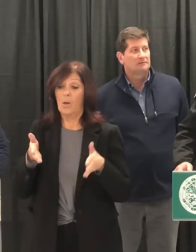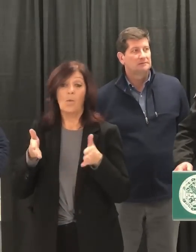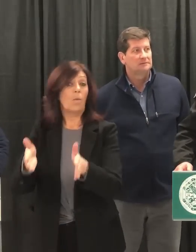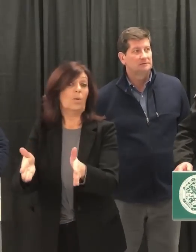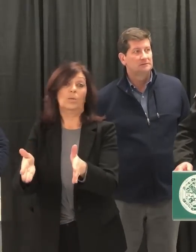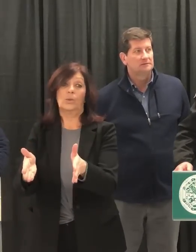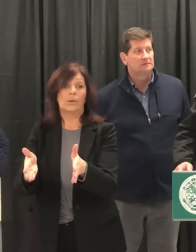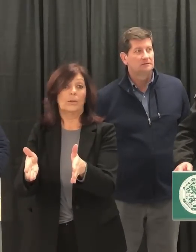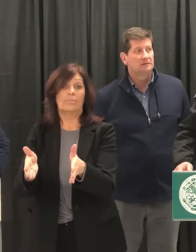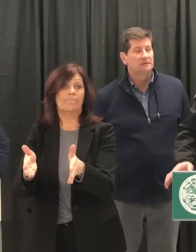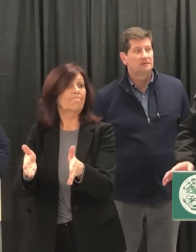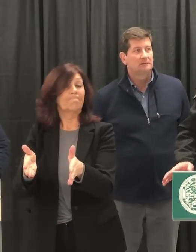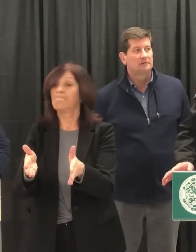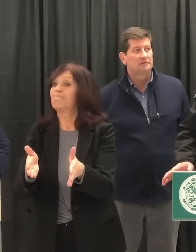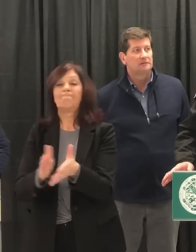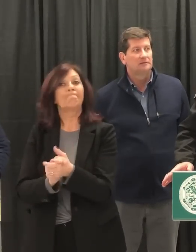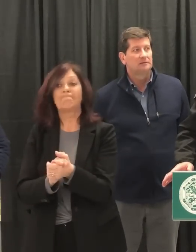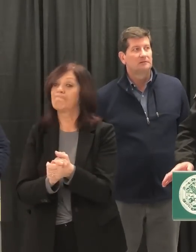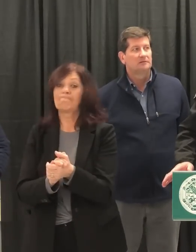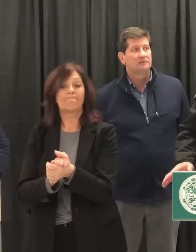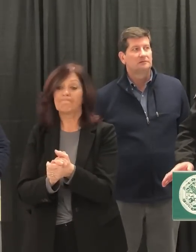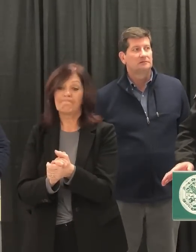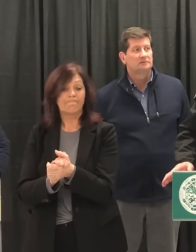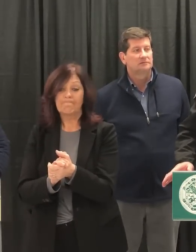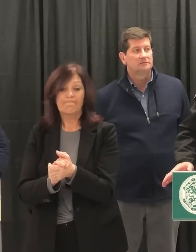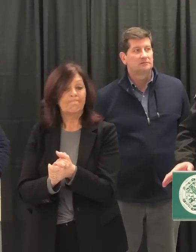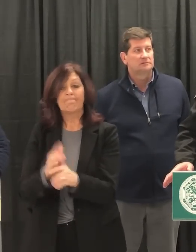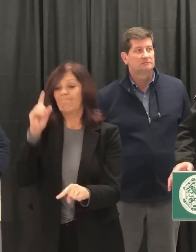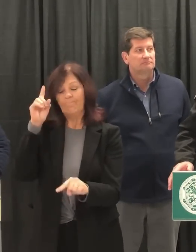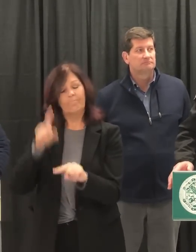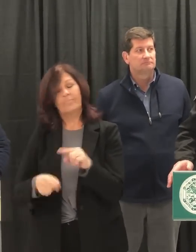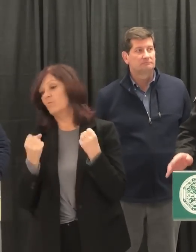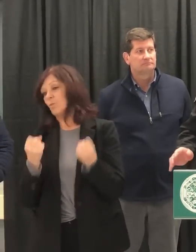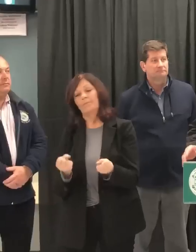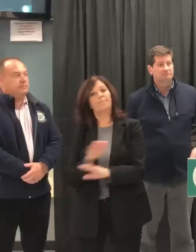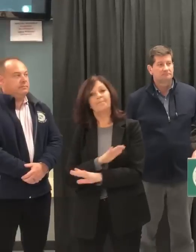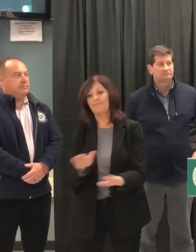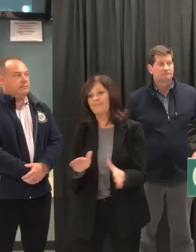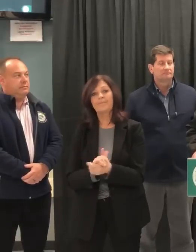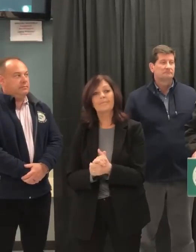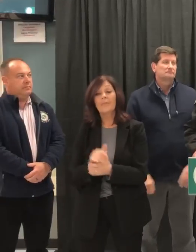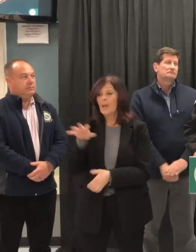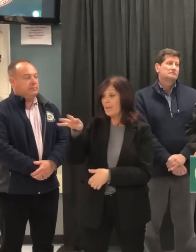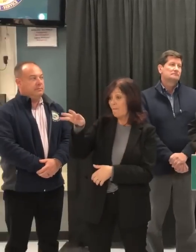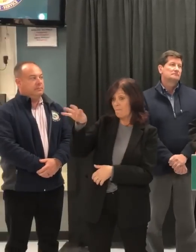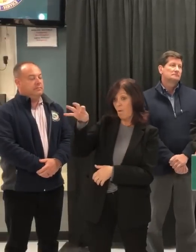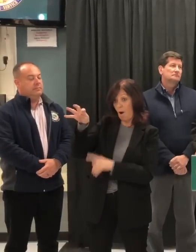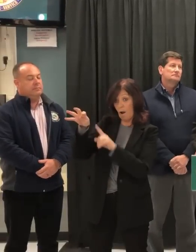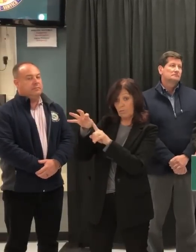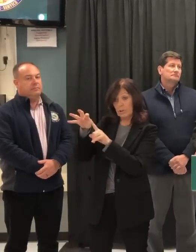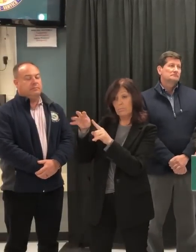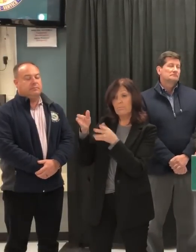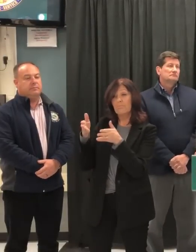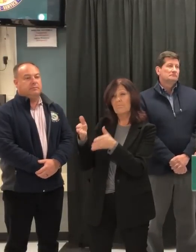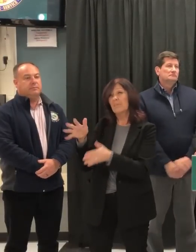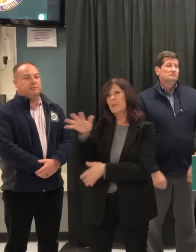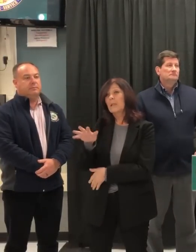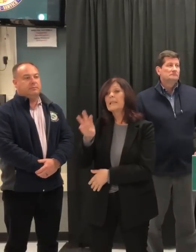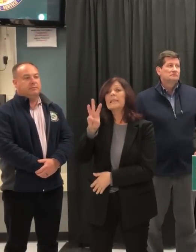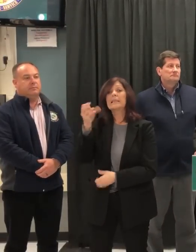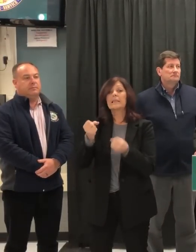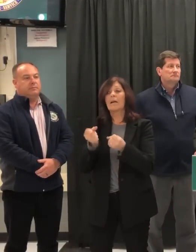are not in any type of travel condition. So we had on the 400 where approximately 6